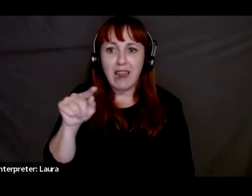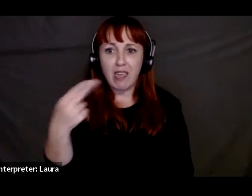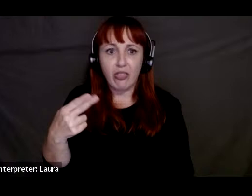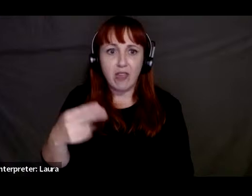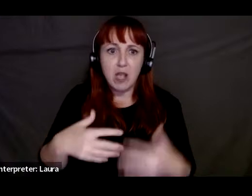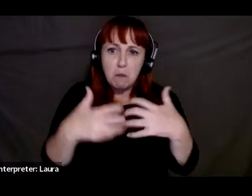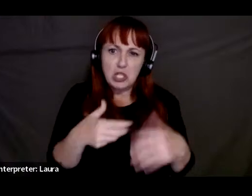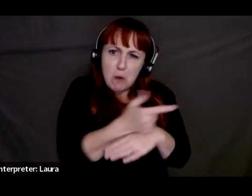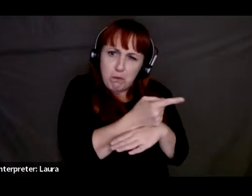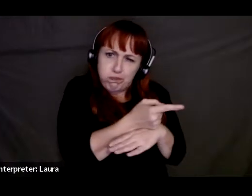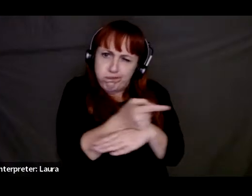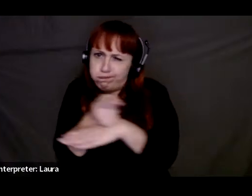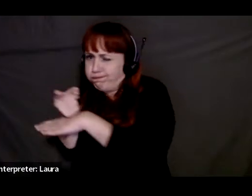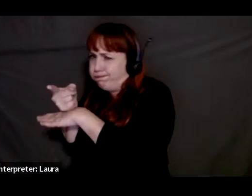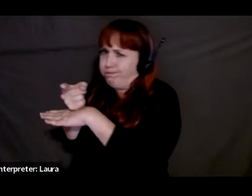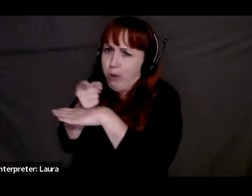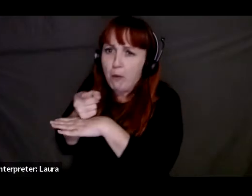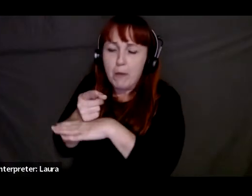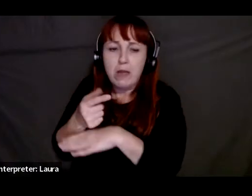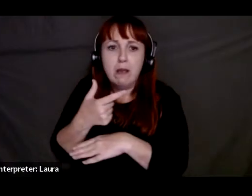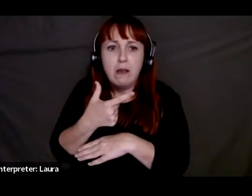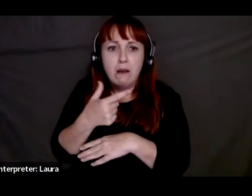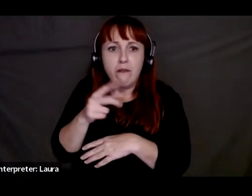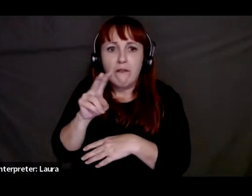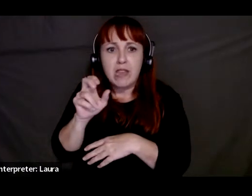gunned down by a Vietnam.